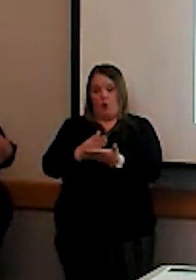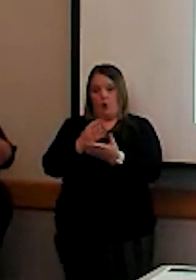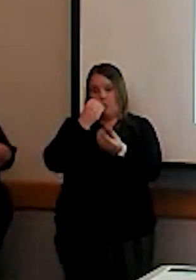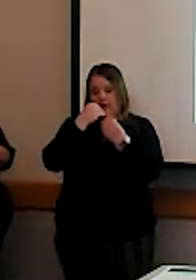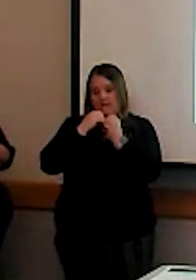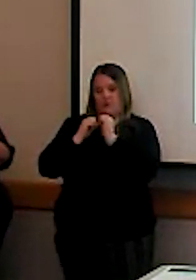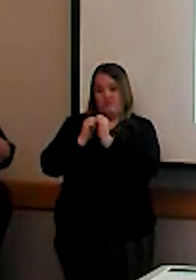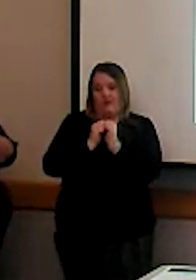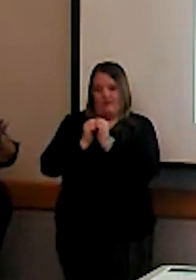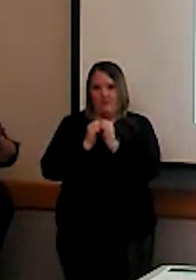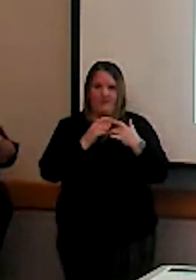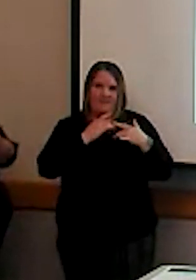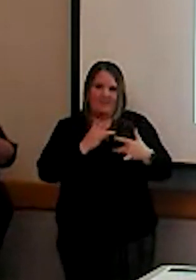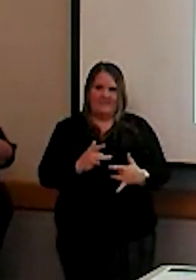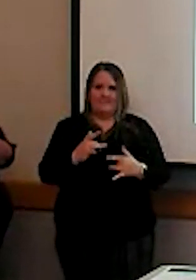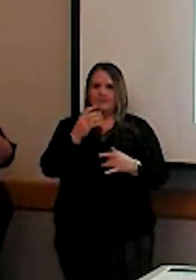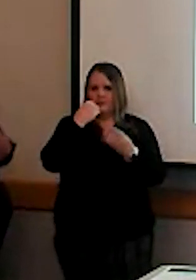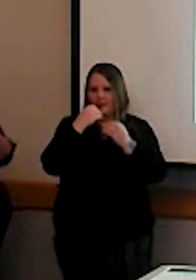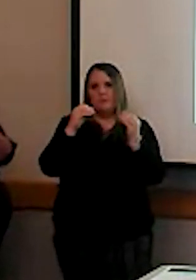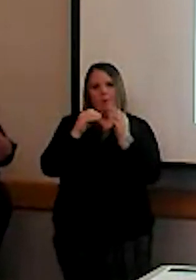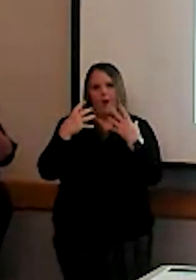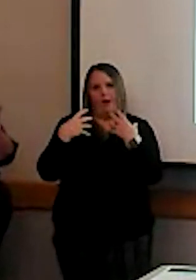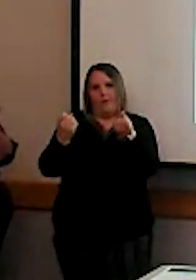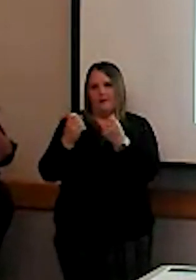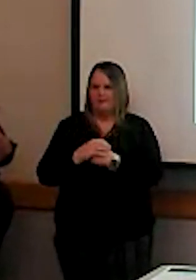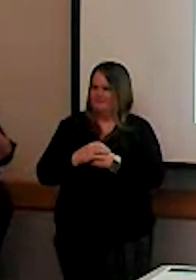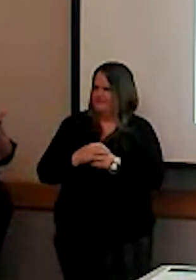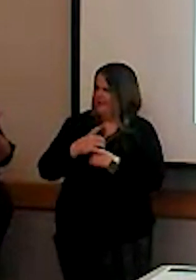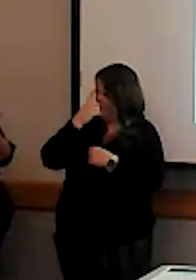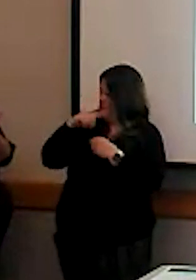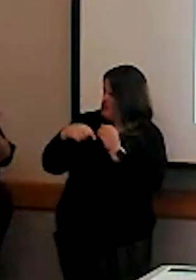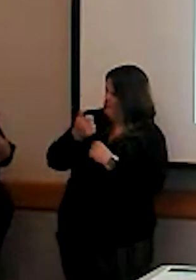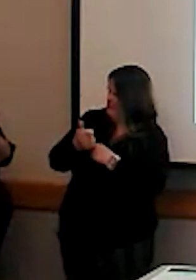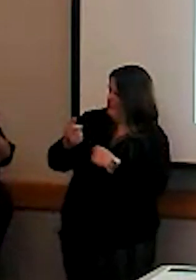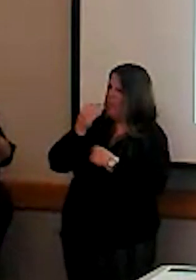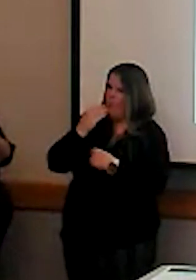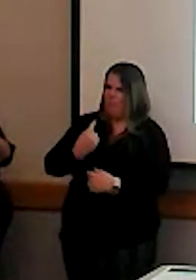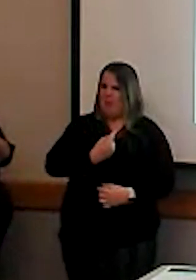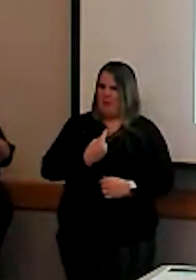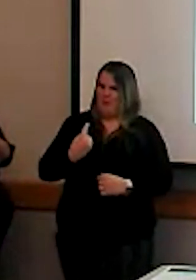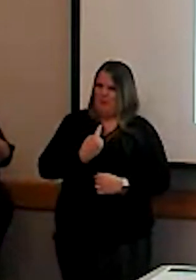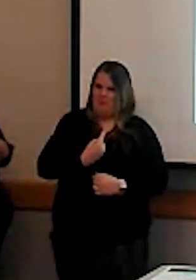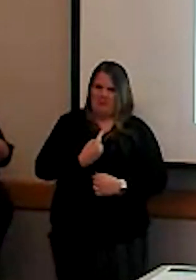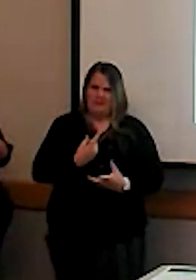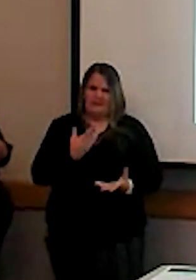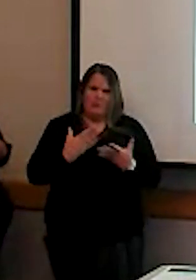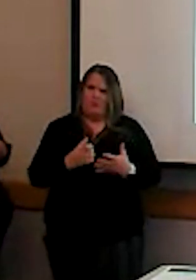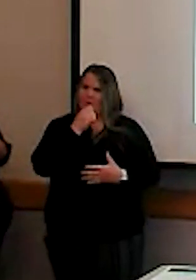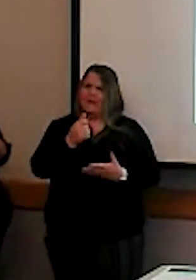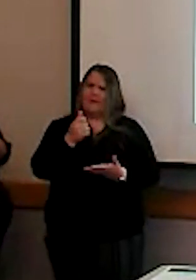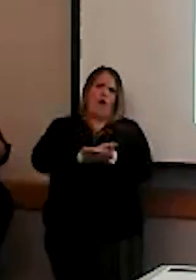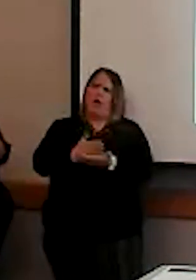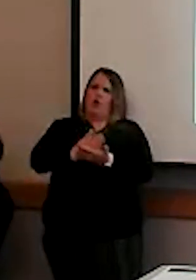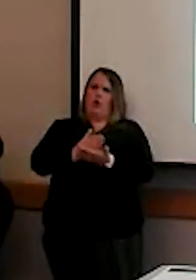more likely to eat healthier meals. And which it's easy, think about it yourself. If you're home by yourself, you're probably not going to